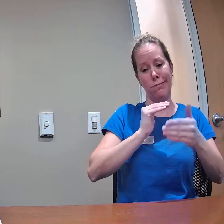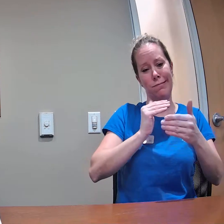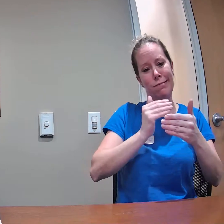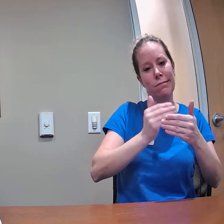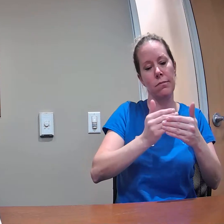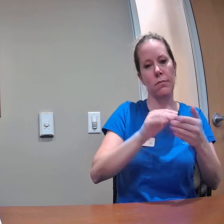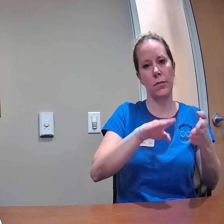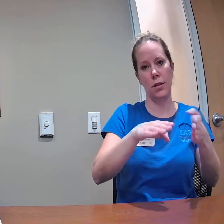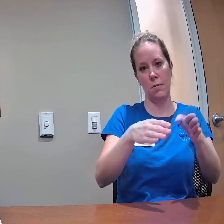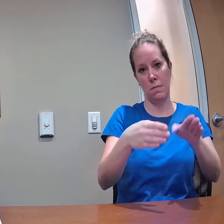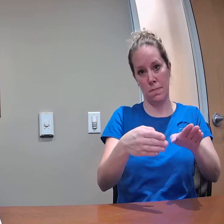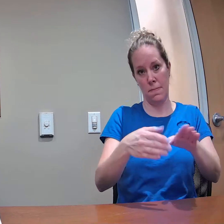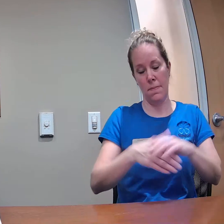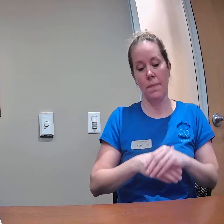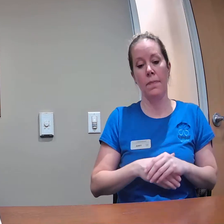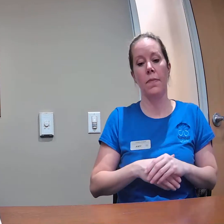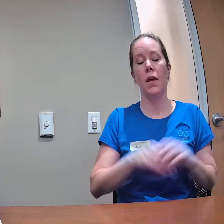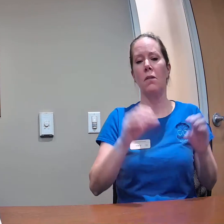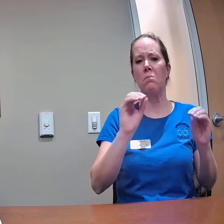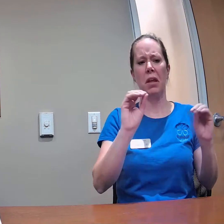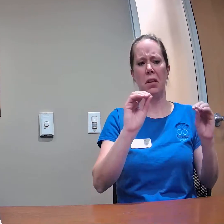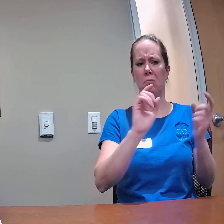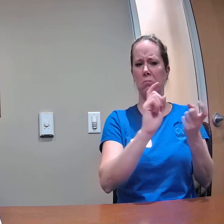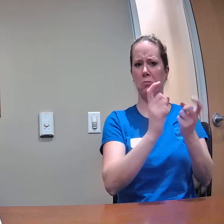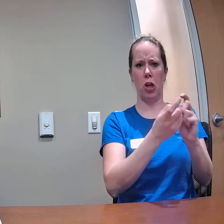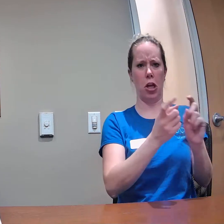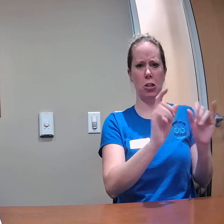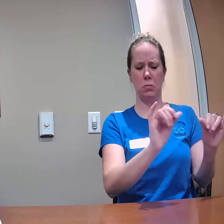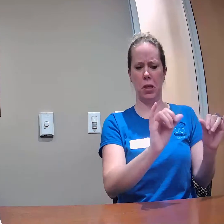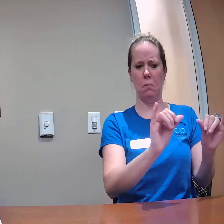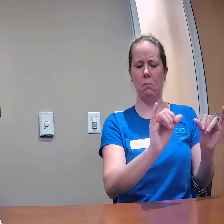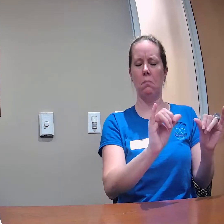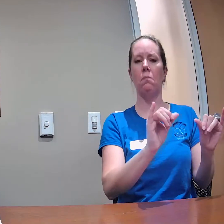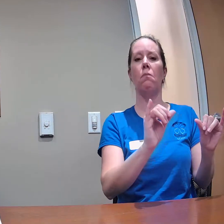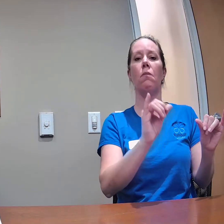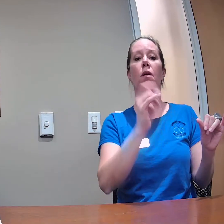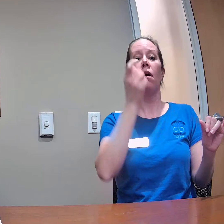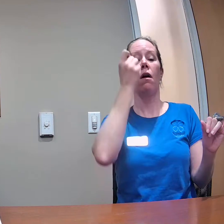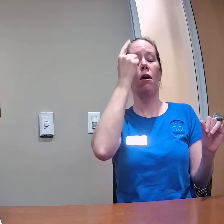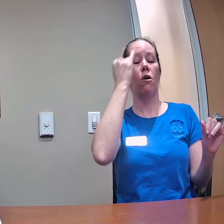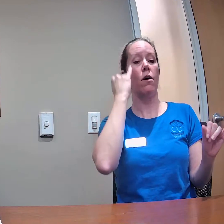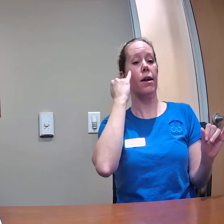the palliative visitor was a former essential caregiver, they